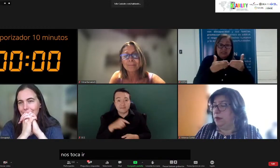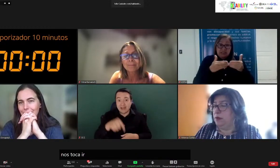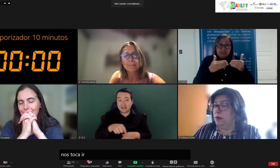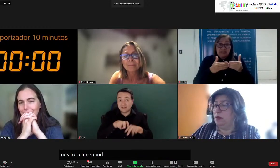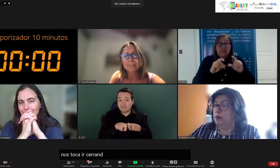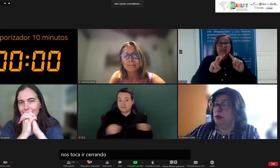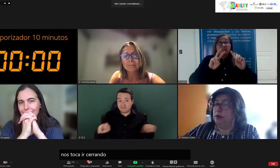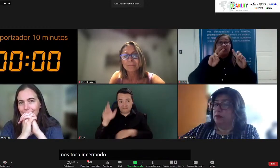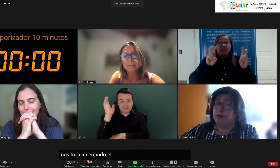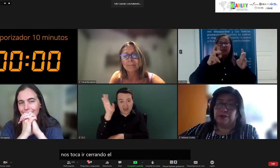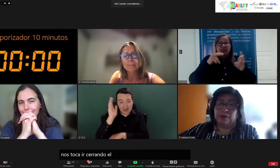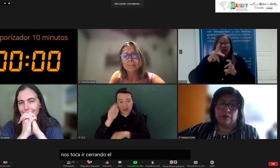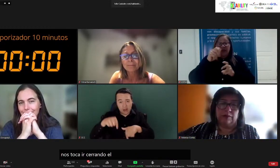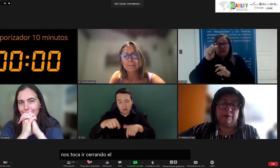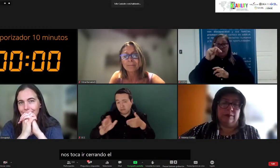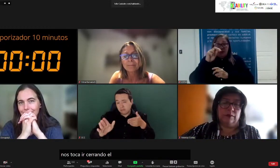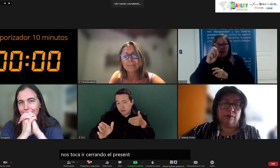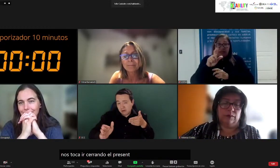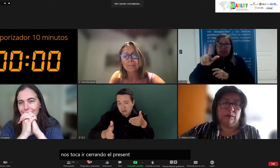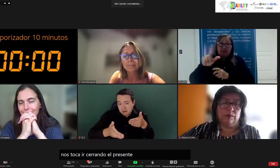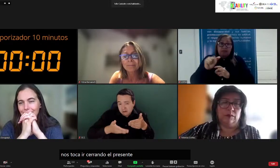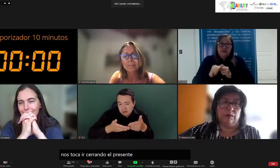close this panel